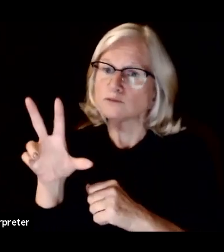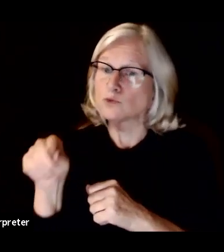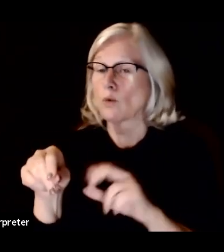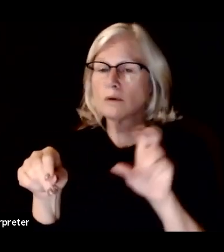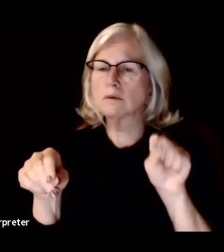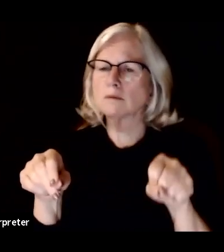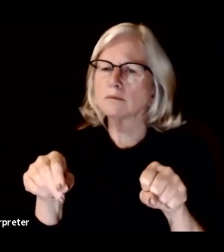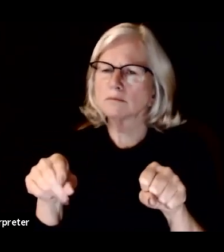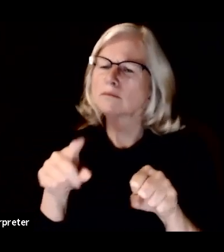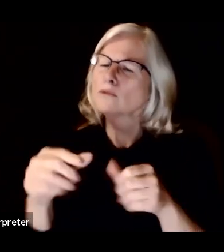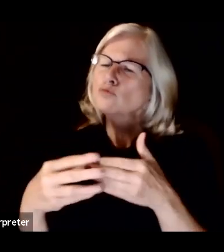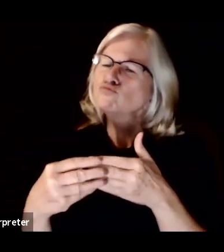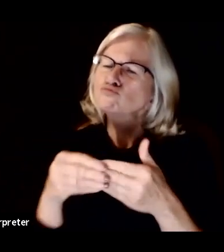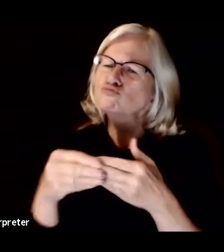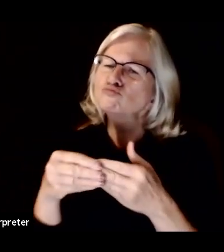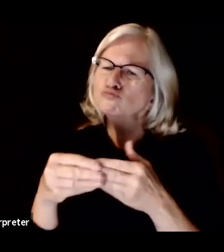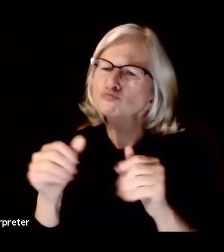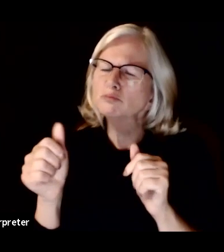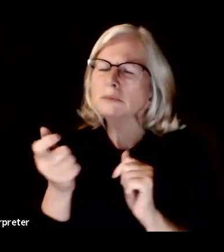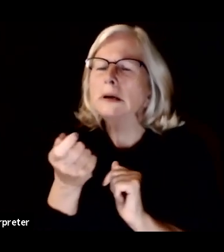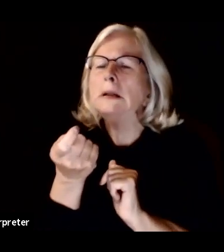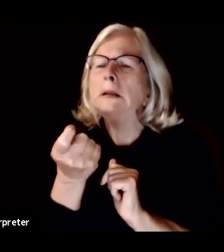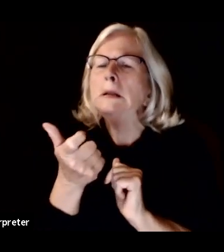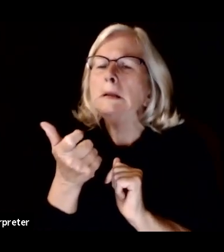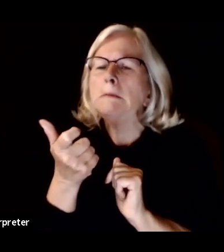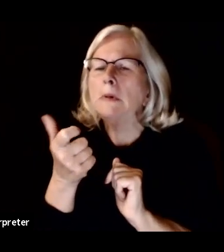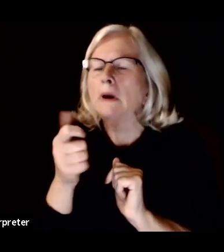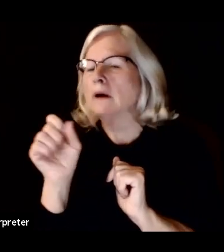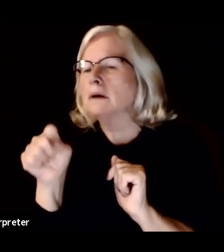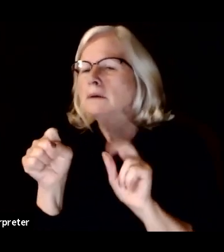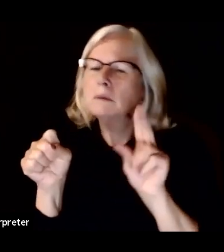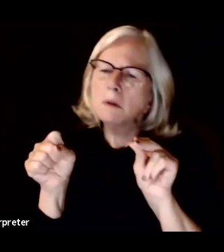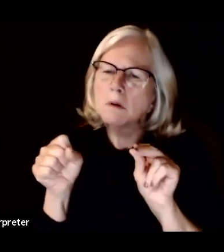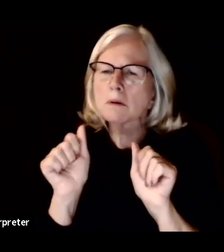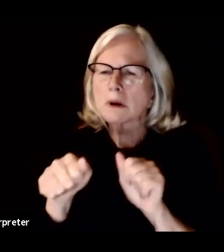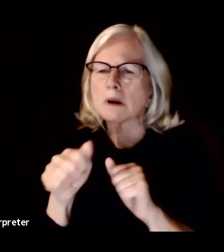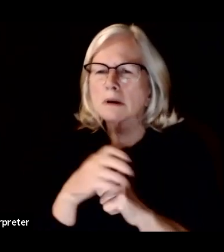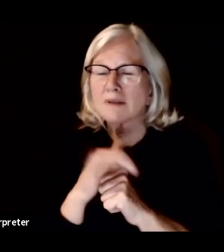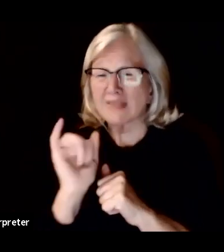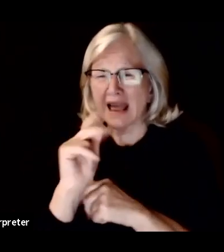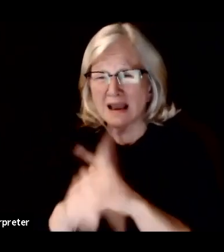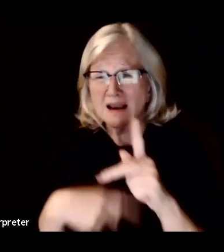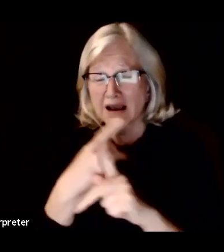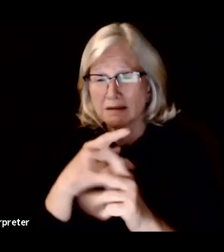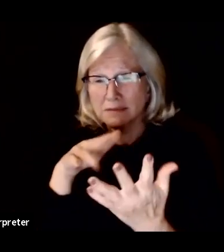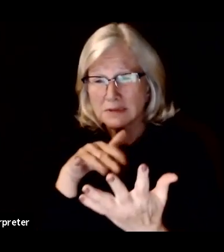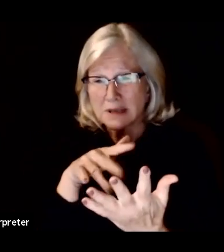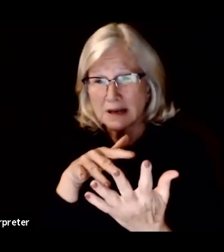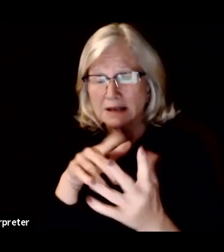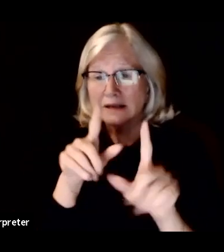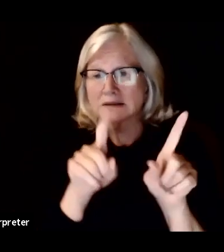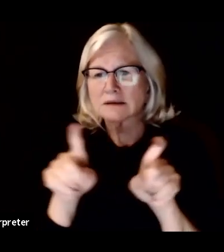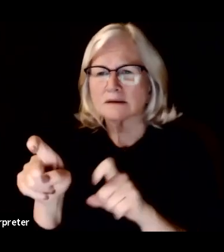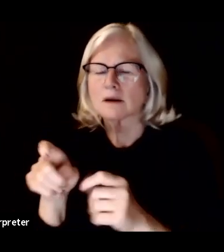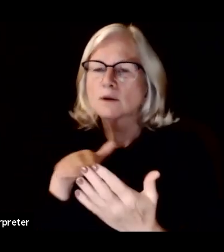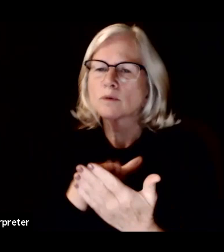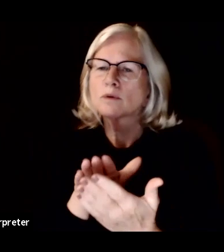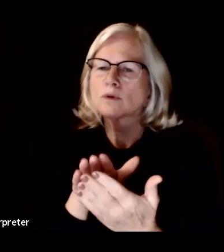tested around the state, but this type of study and testing in general is